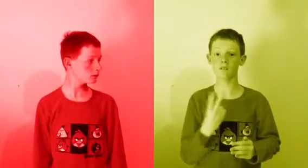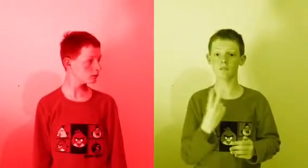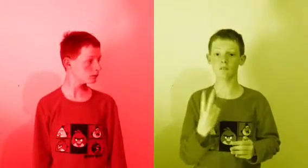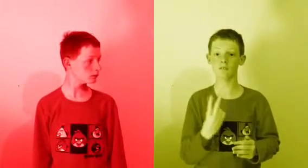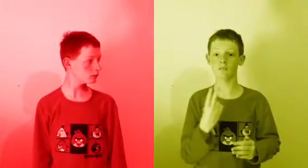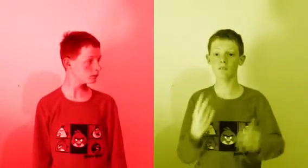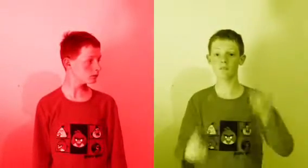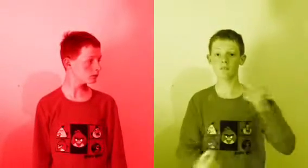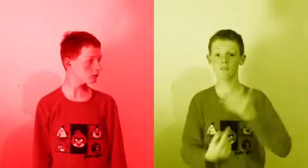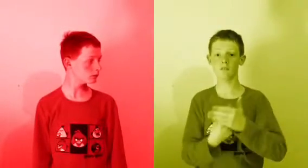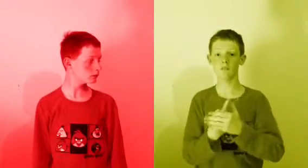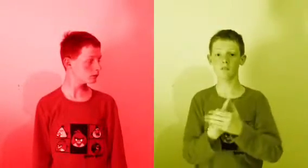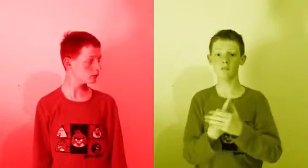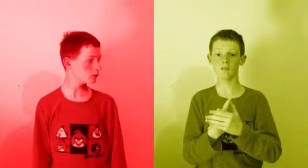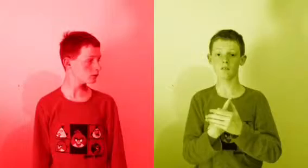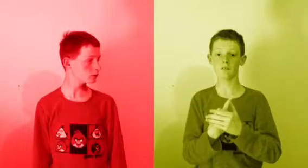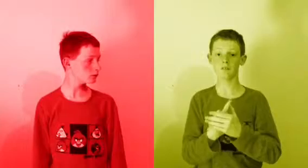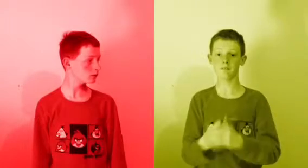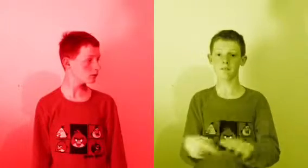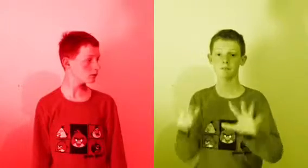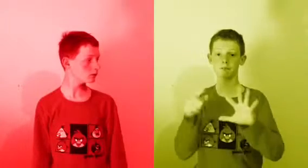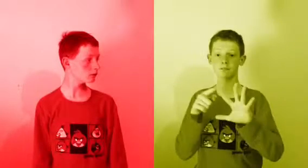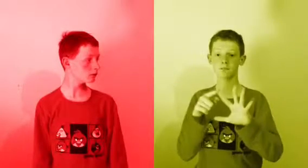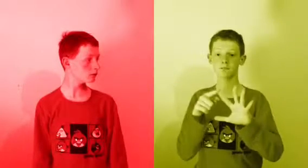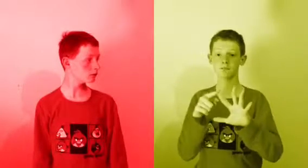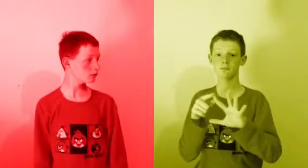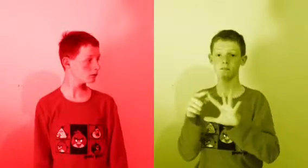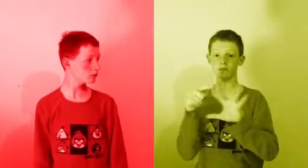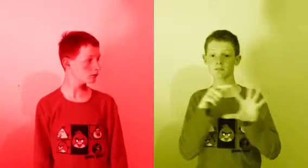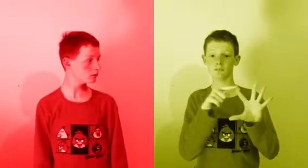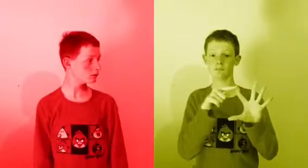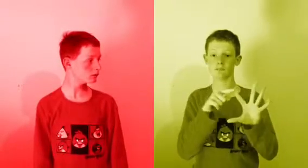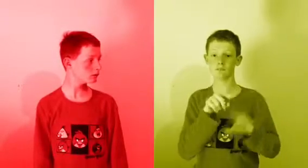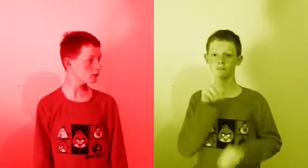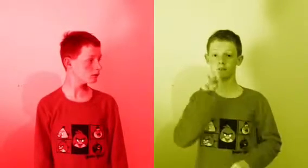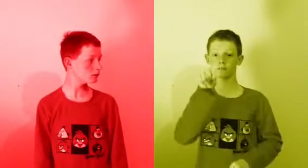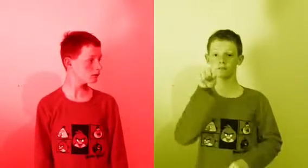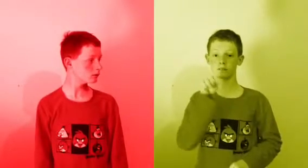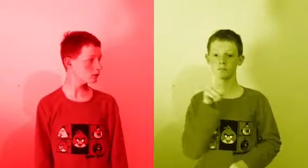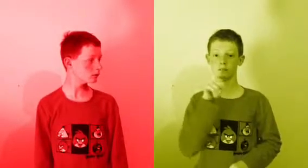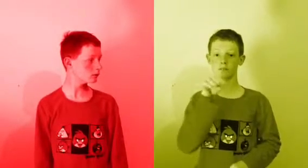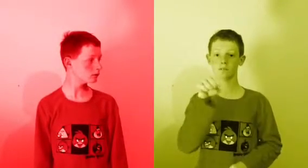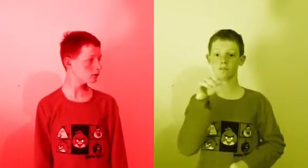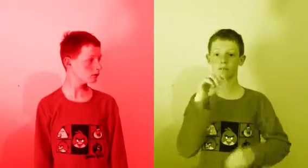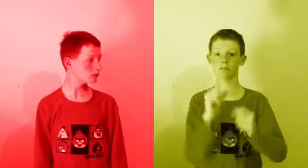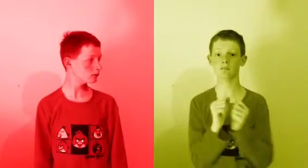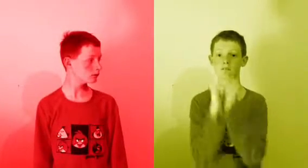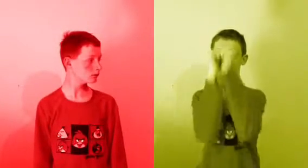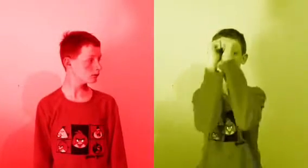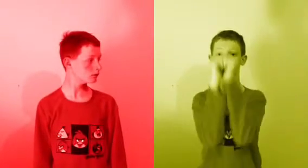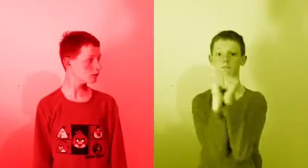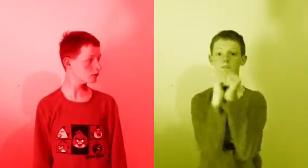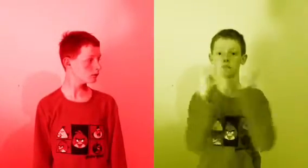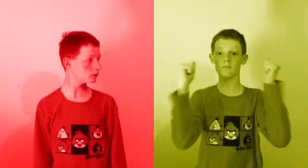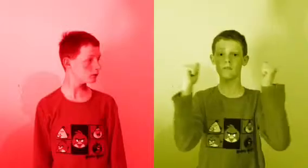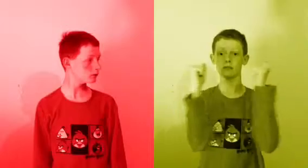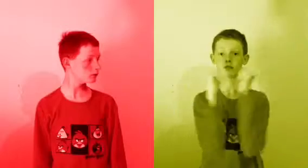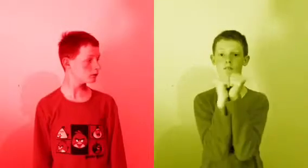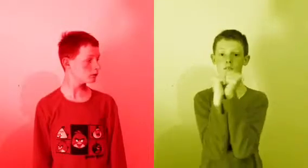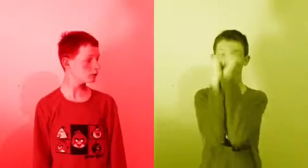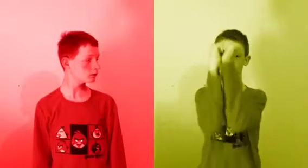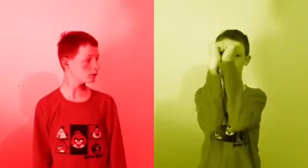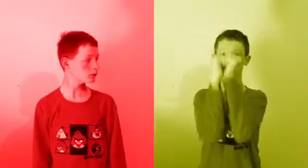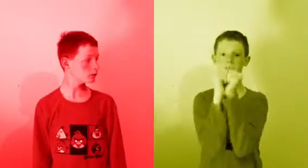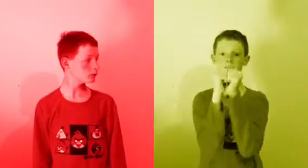see what E's up to, E went east with Emu to get some